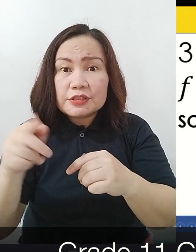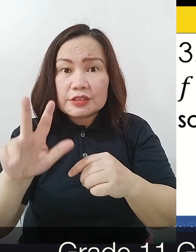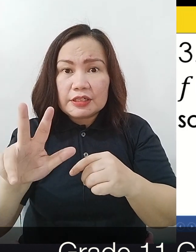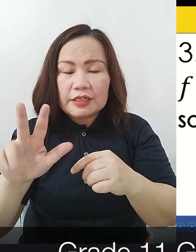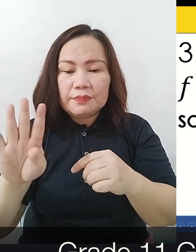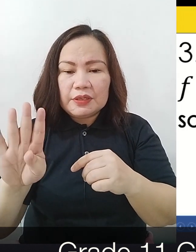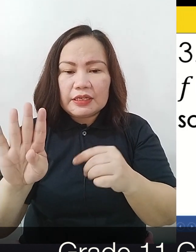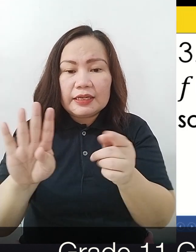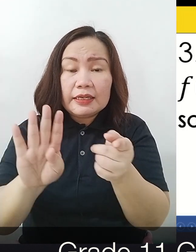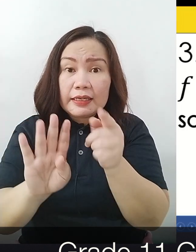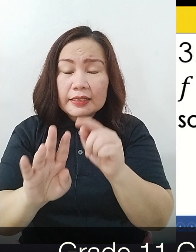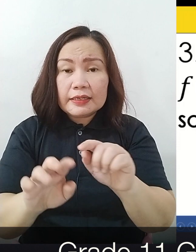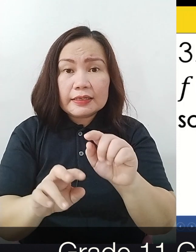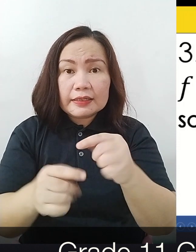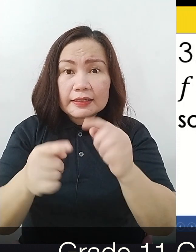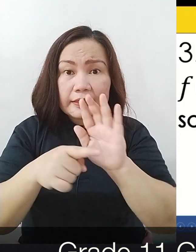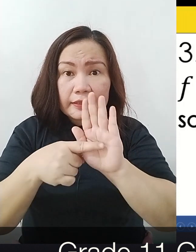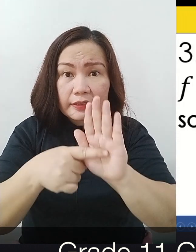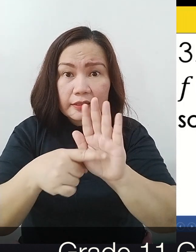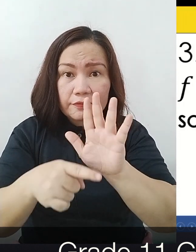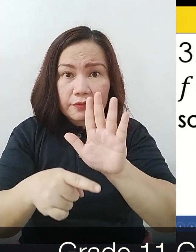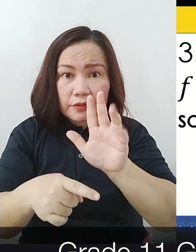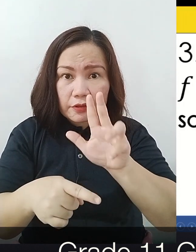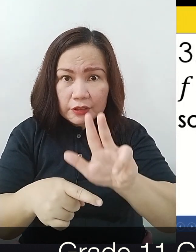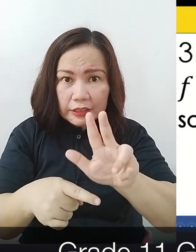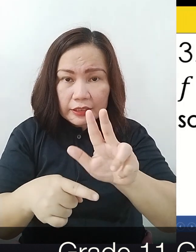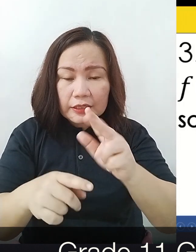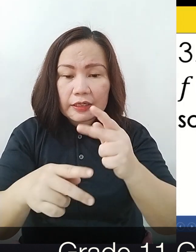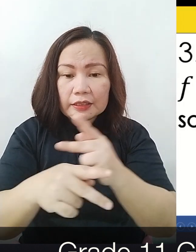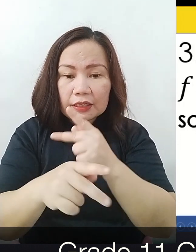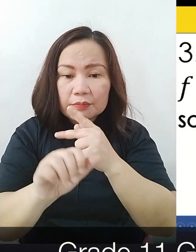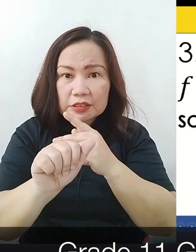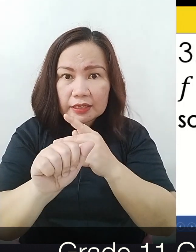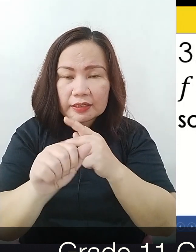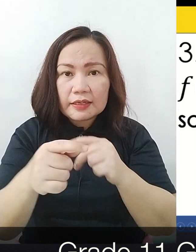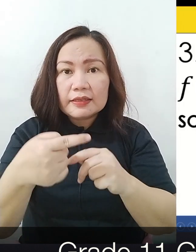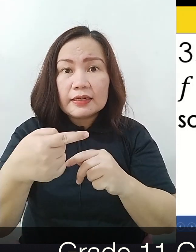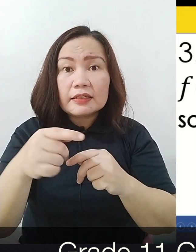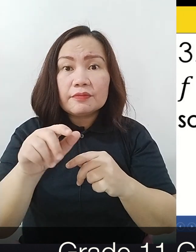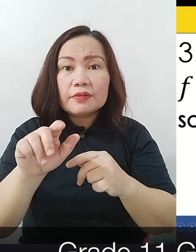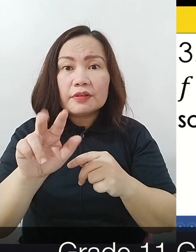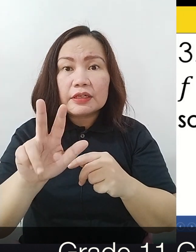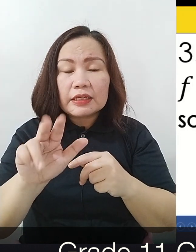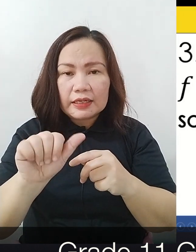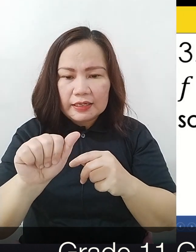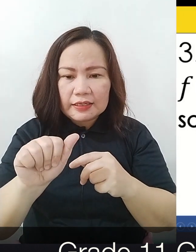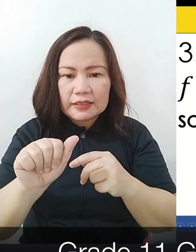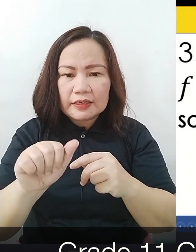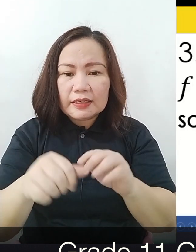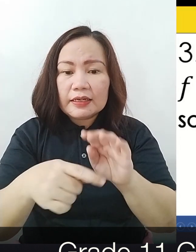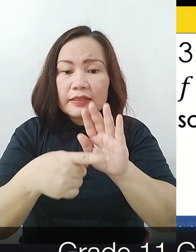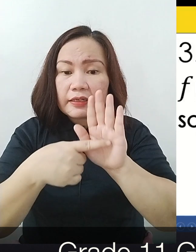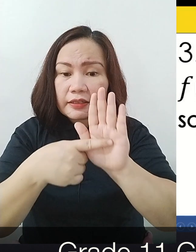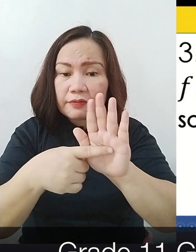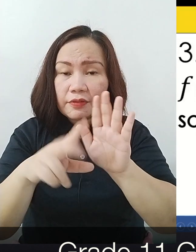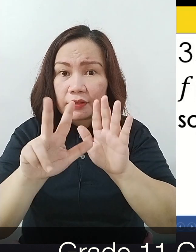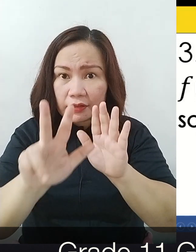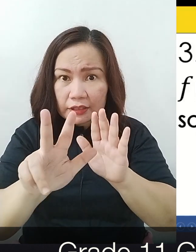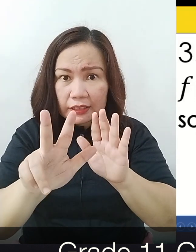3b. So, saka natin to i-distribute isa-isa. So, that will become 4a squared